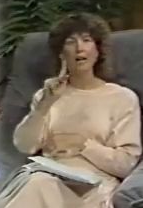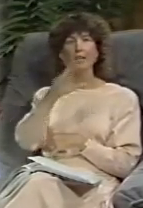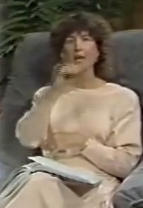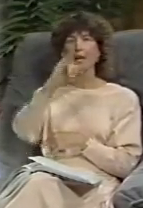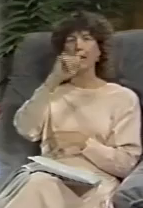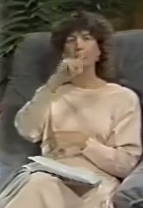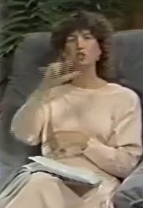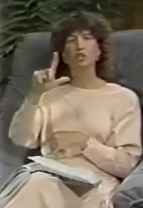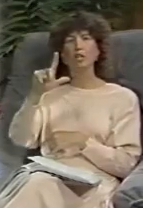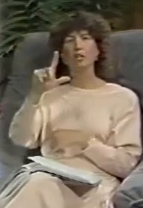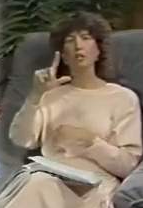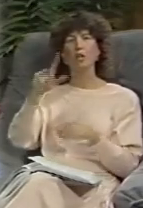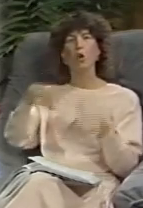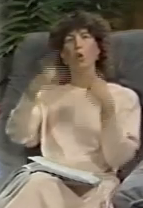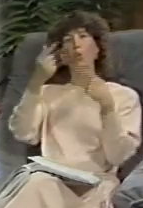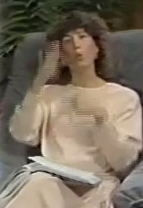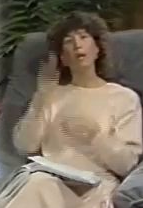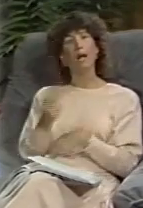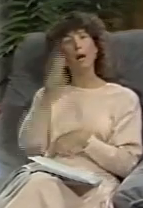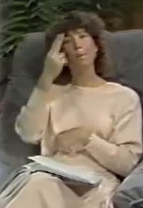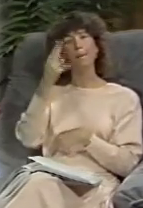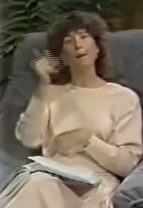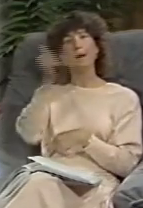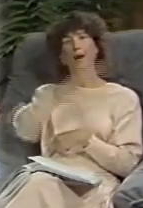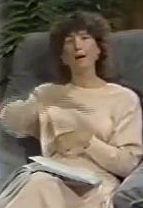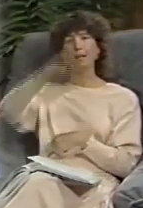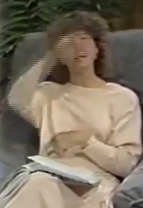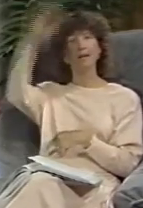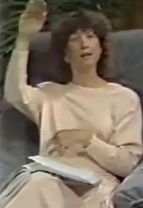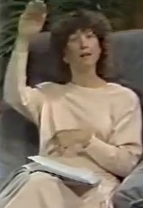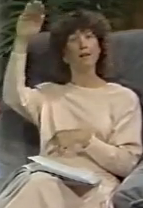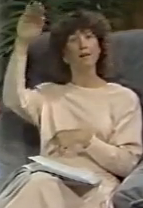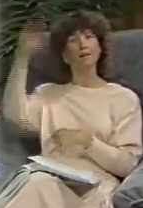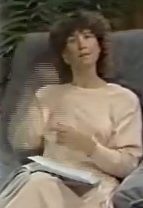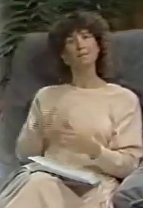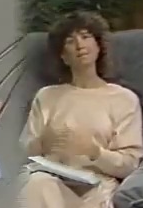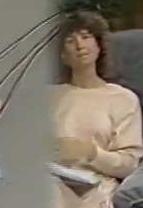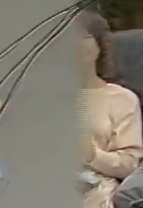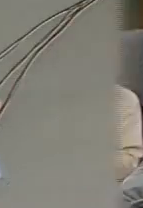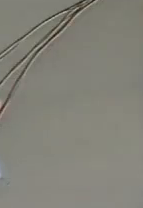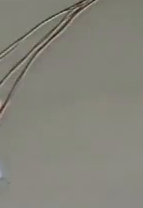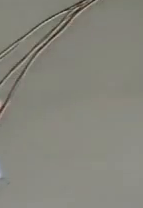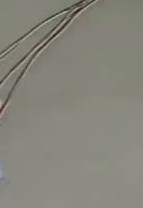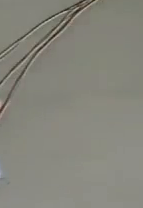Jack and Jill went up a hill.